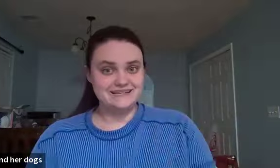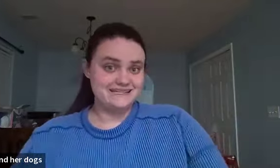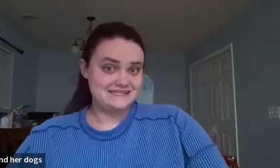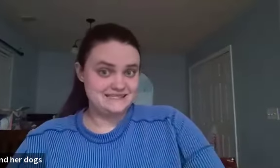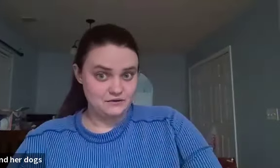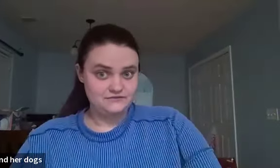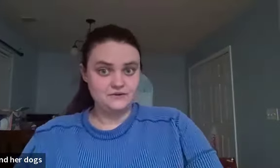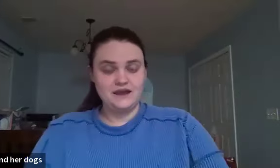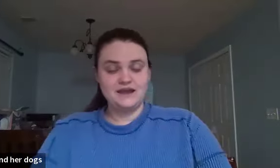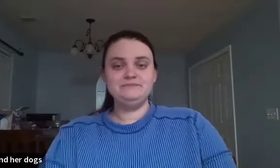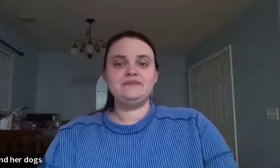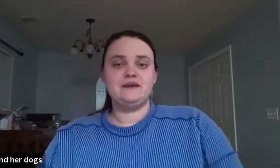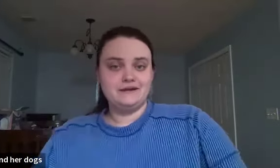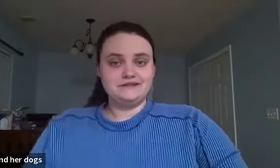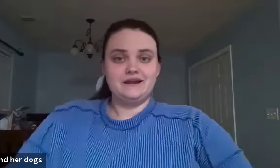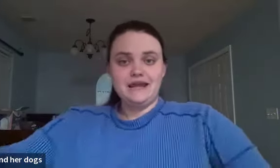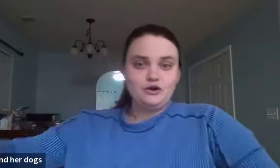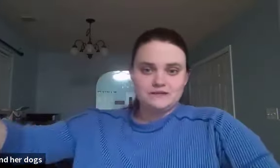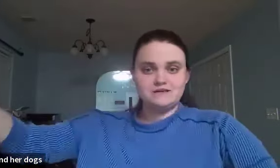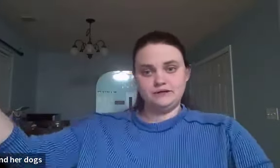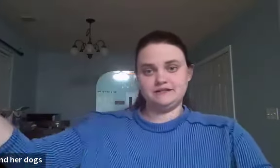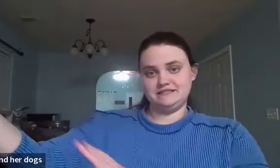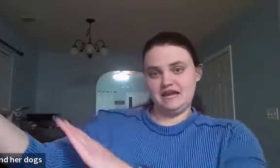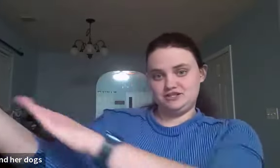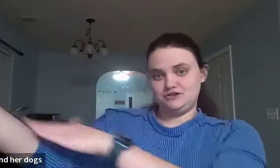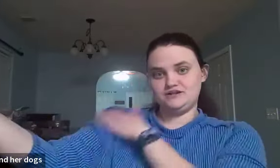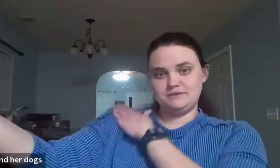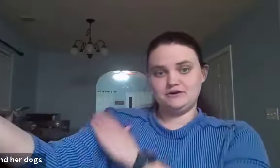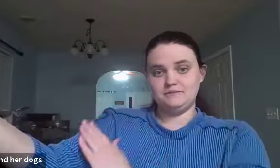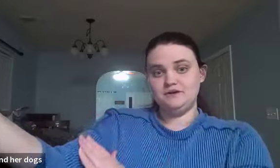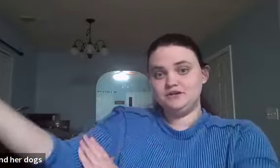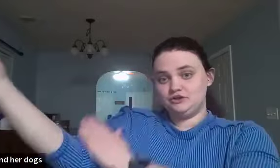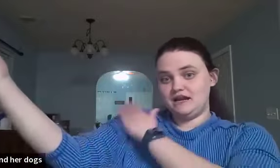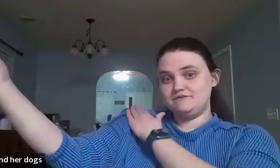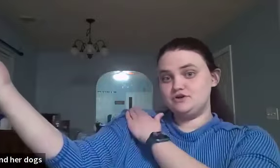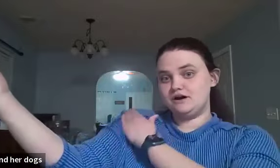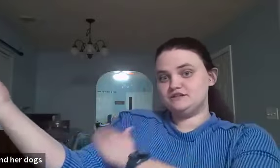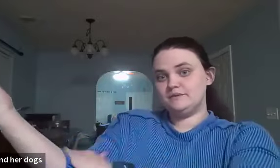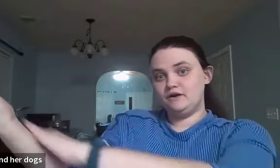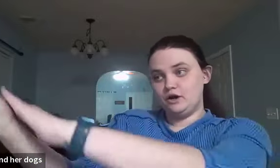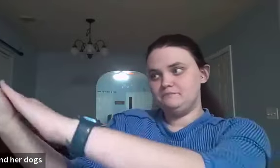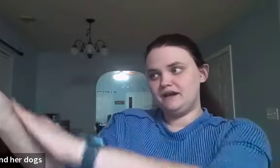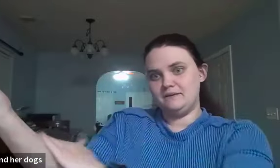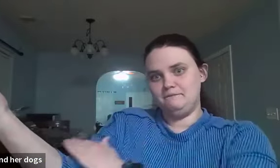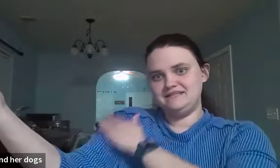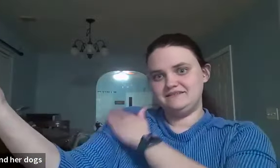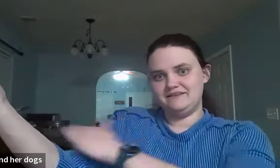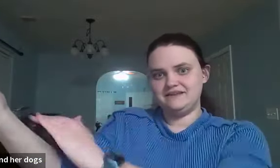music itself, okay? I'm gonna have to kind of angle myself weird because it has your non-dominant arm. You're gonna have your non-dominant arm kind of bent like